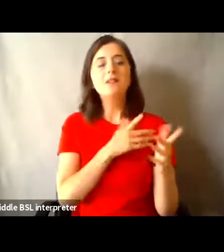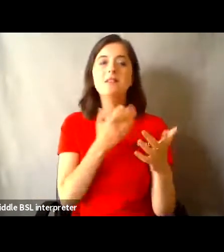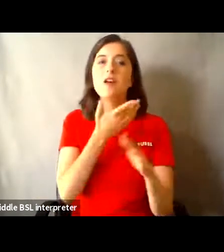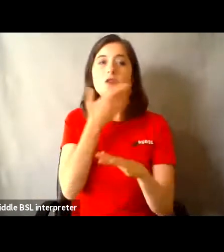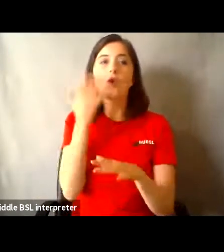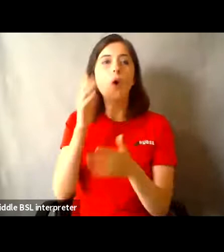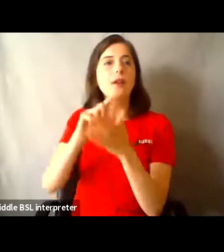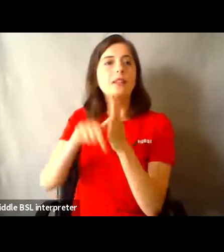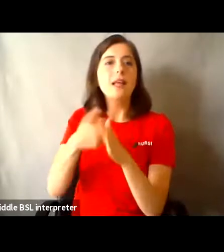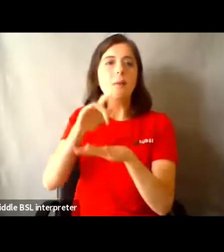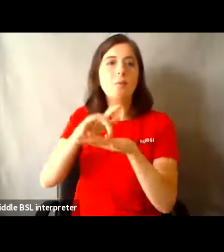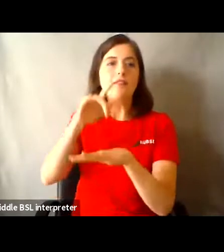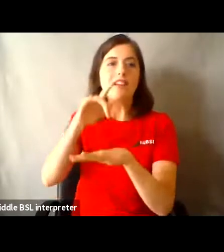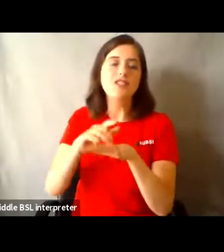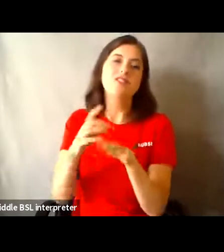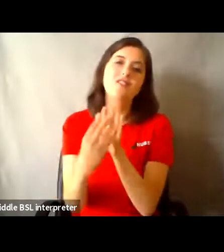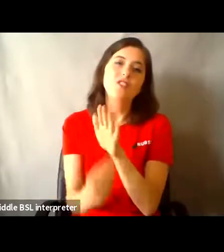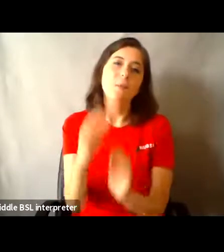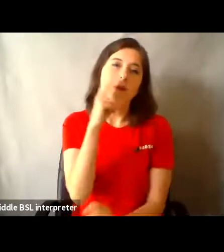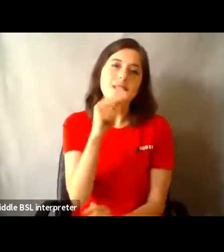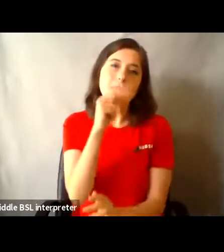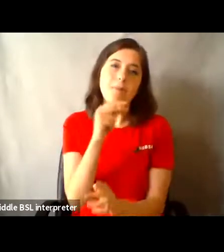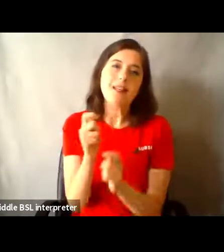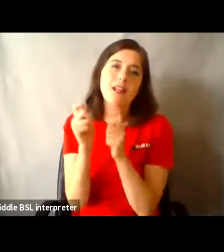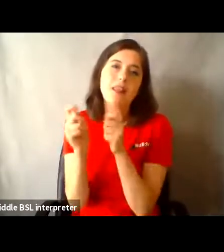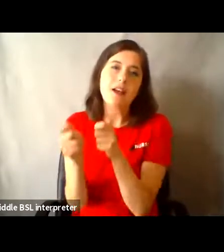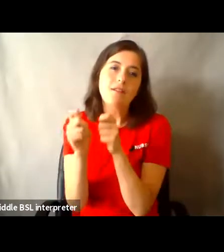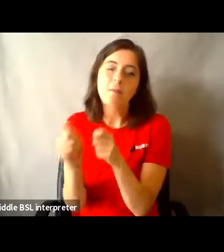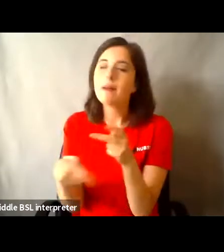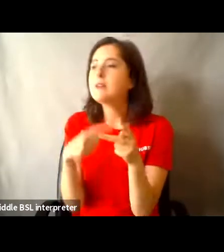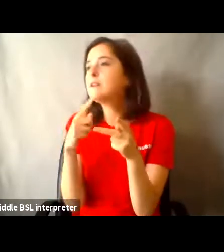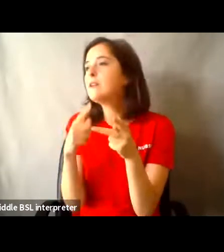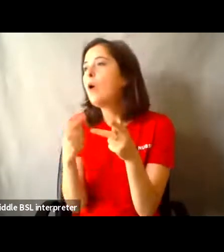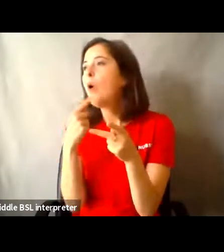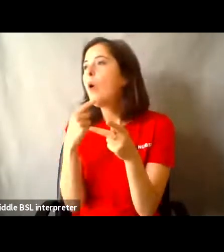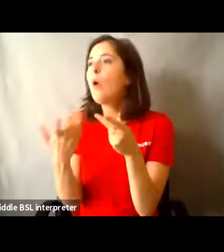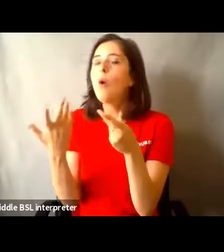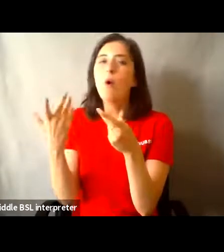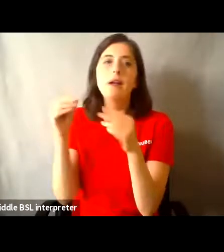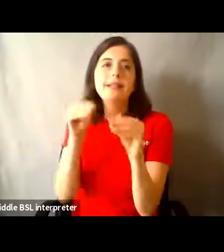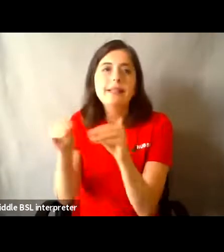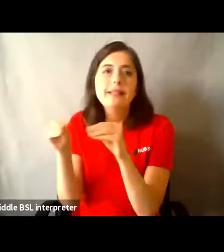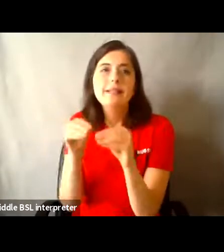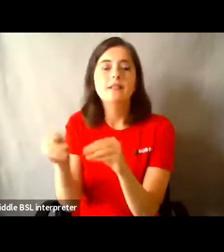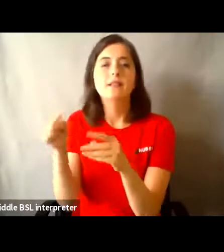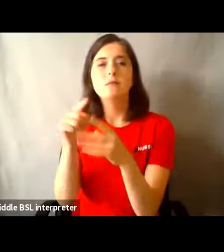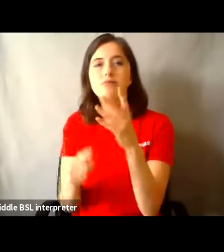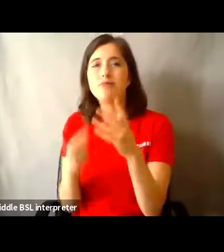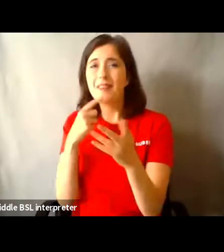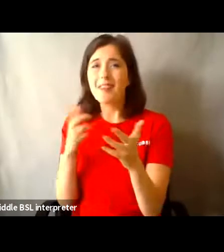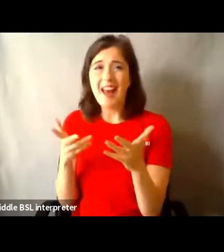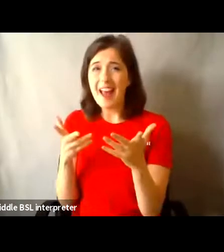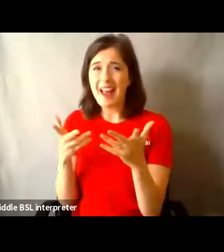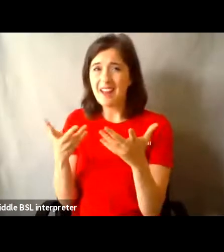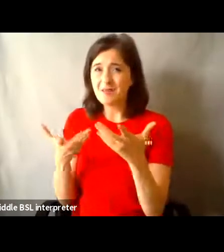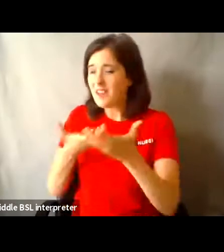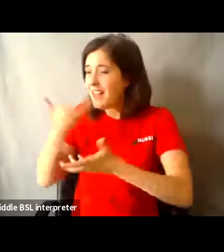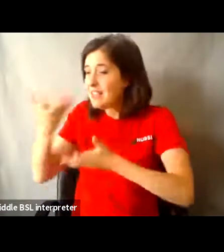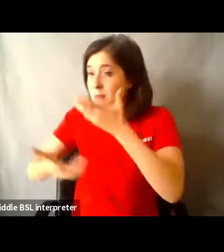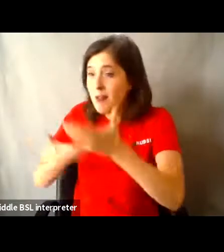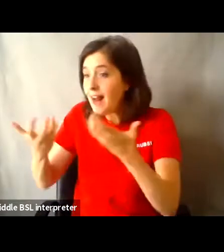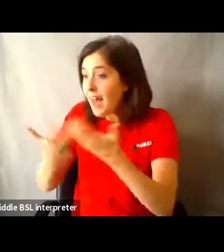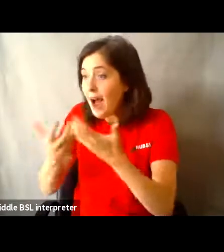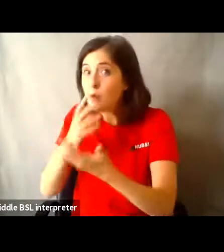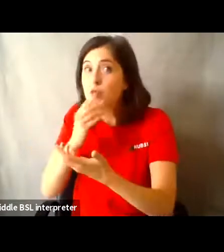and special school teachers have a stranglehold over the provision of communication aids and the instructing in how to use them. And